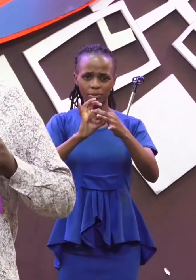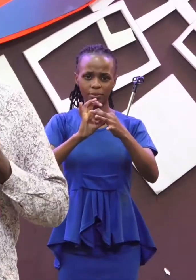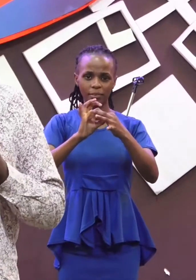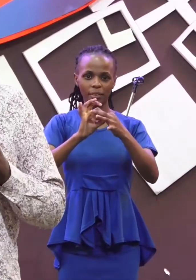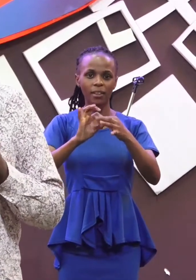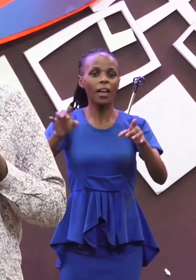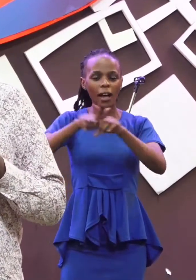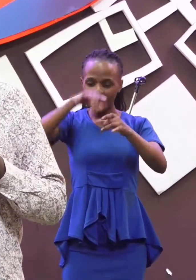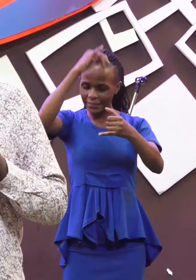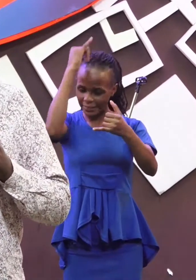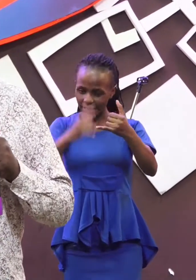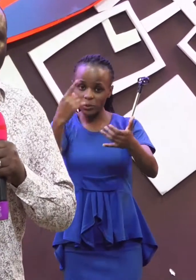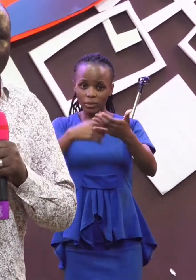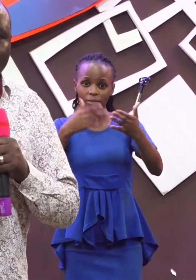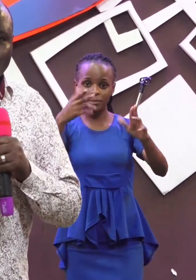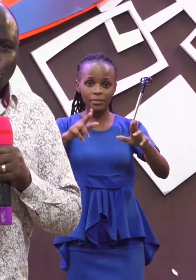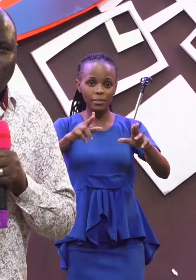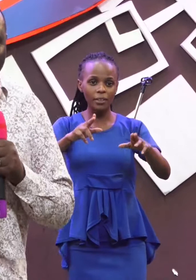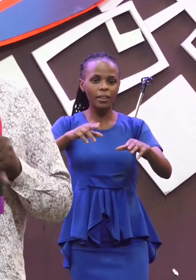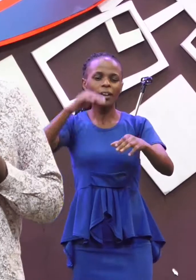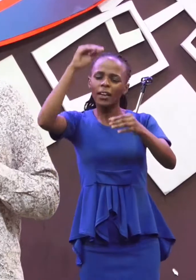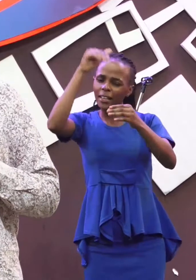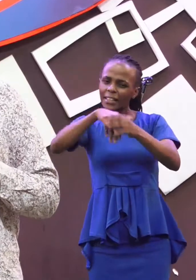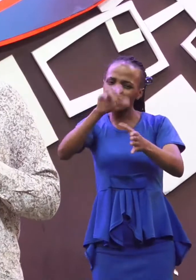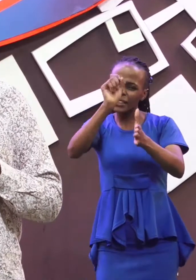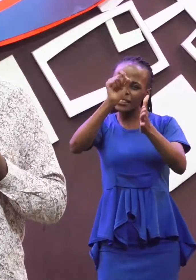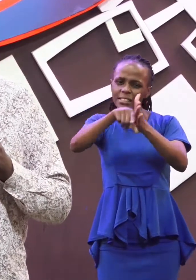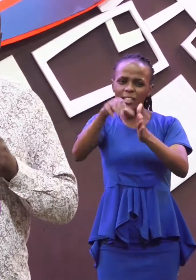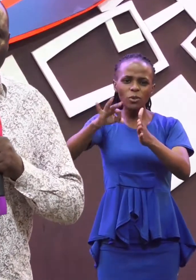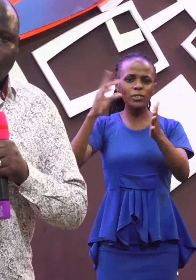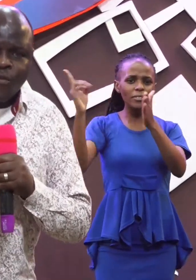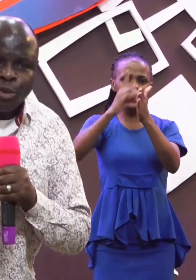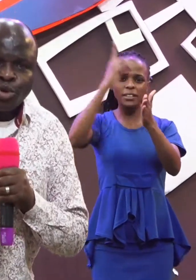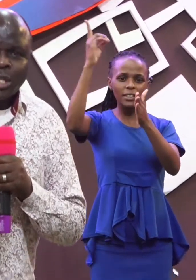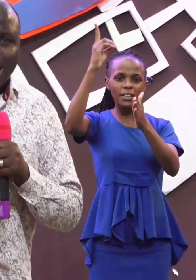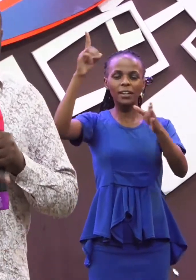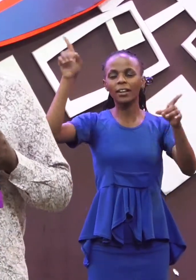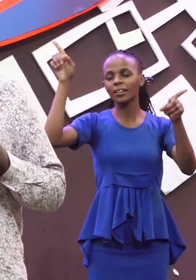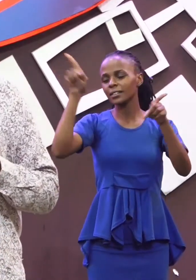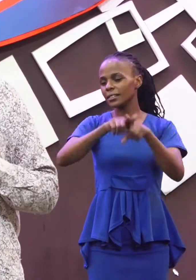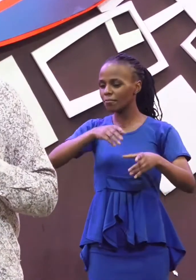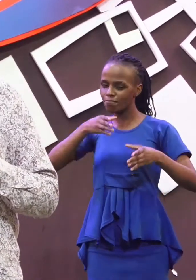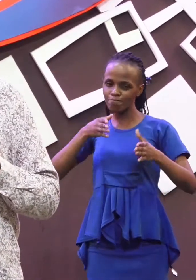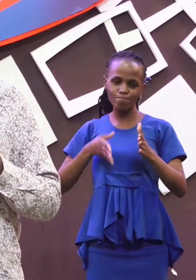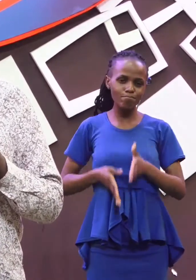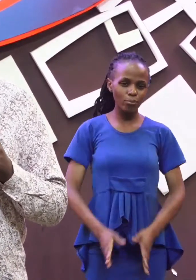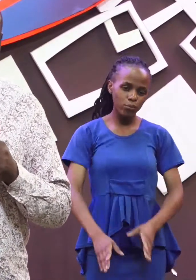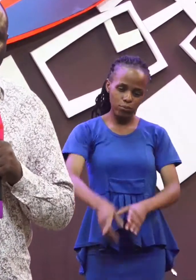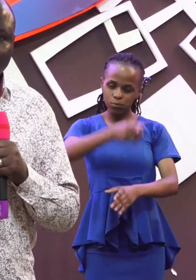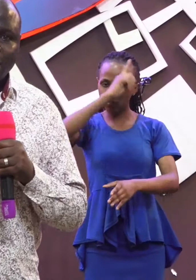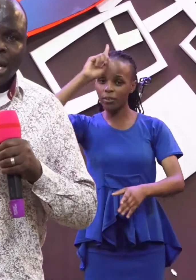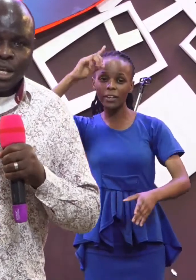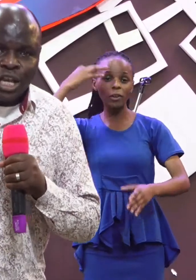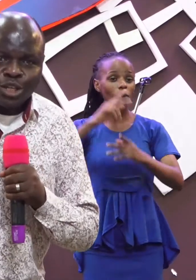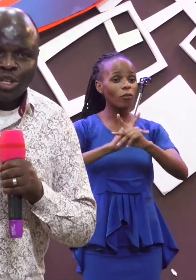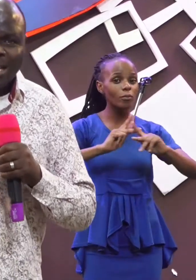it. Okukakana. At the end. Nga mu nsigo ya Dawudi. That out of the seed of David. Mufuutuse kabaka ow'emirembe. There comes the king